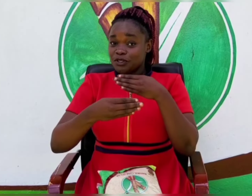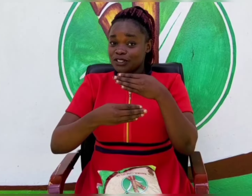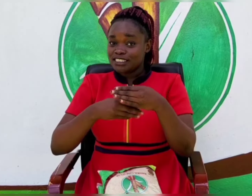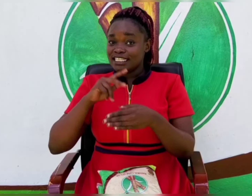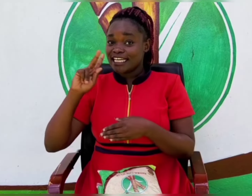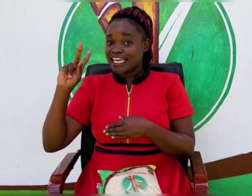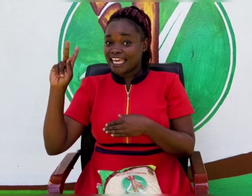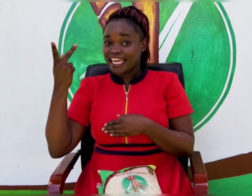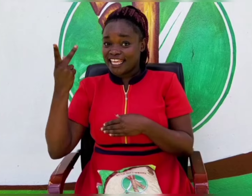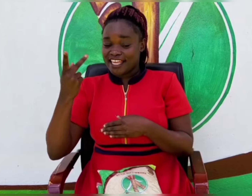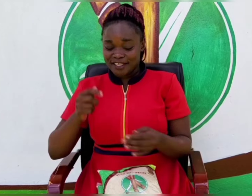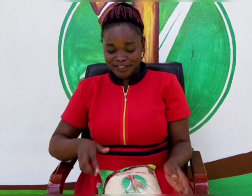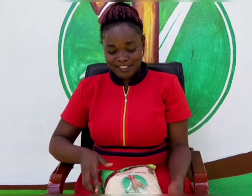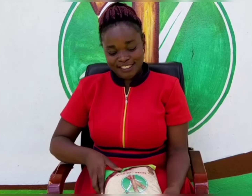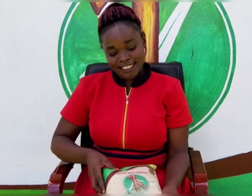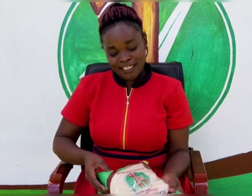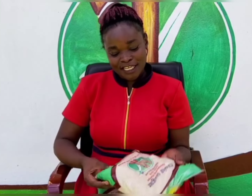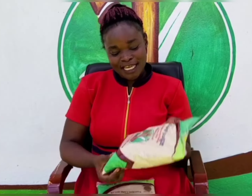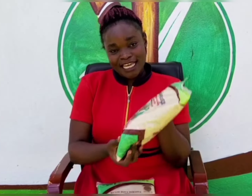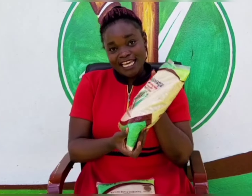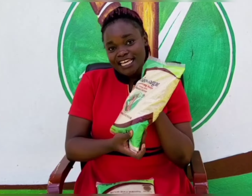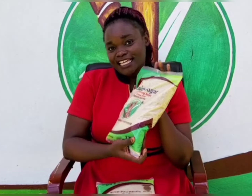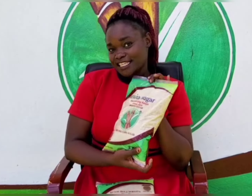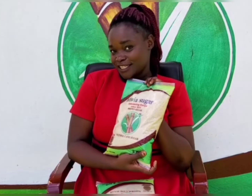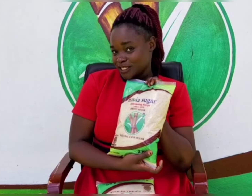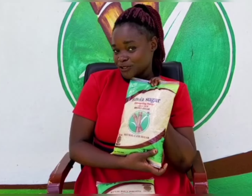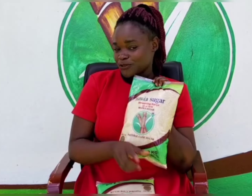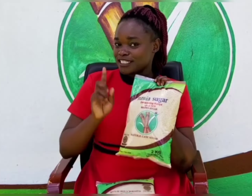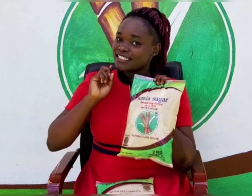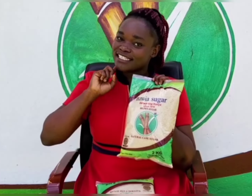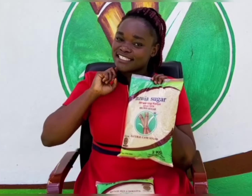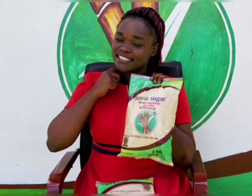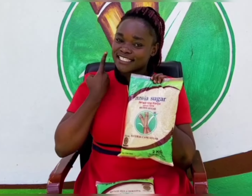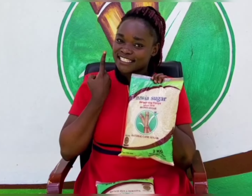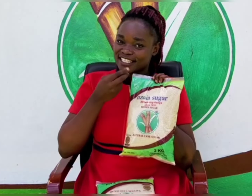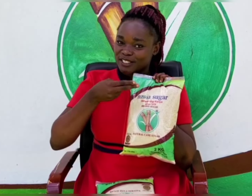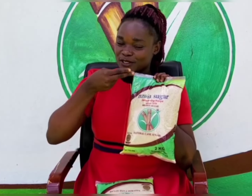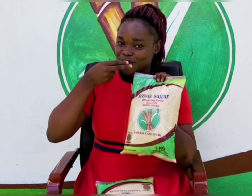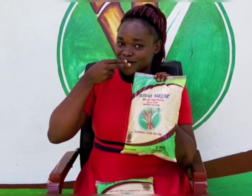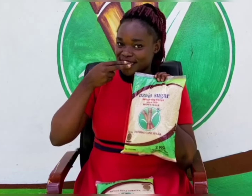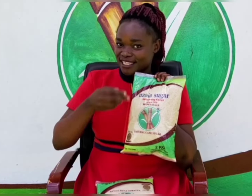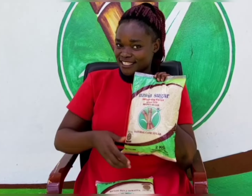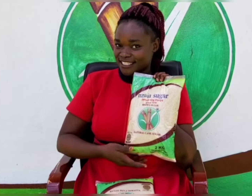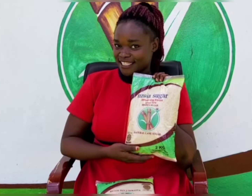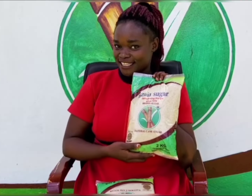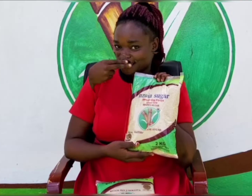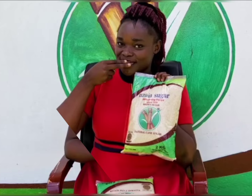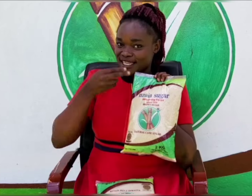Build Kenya. The sweetest sugar.